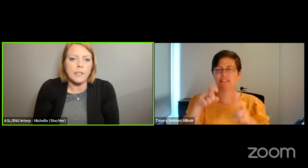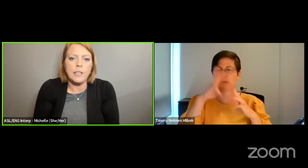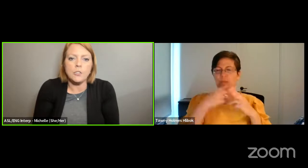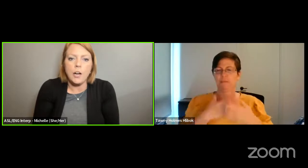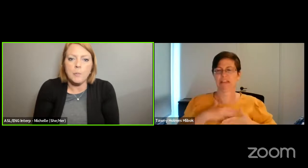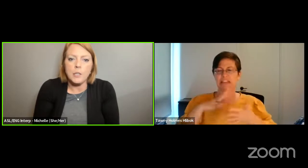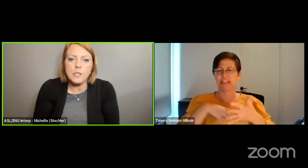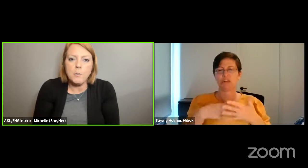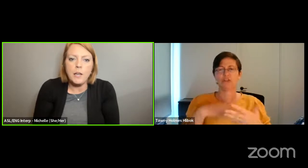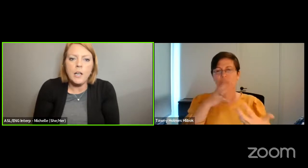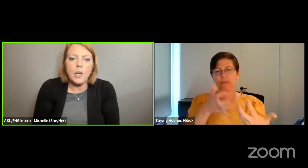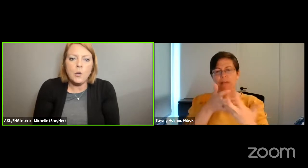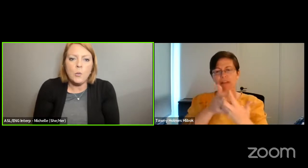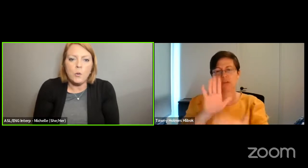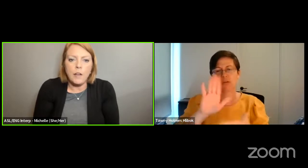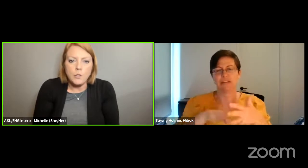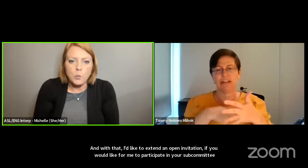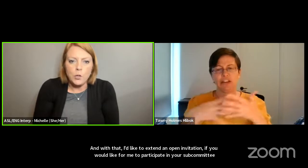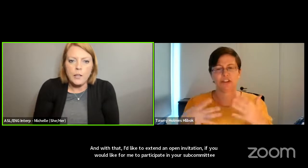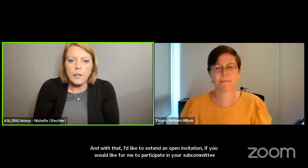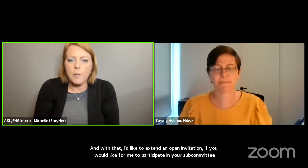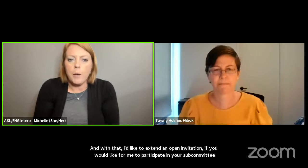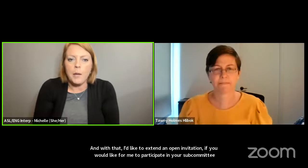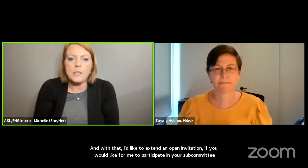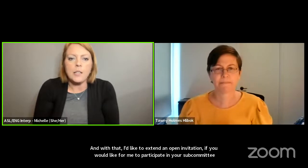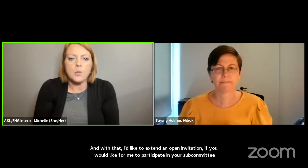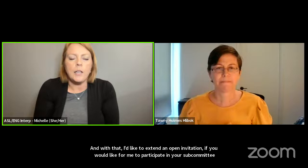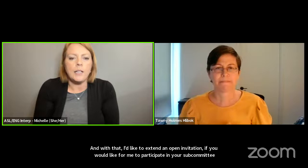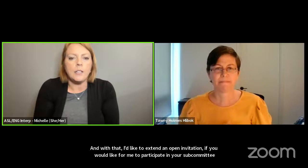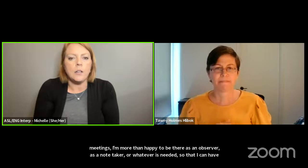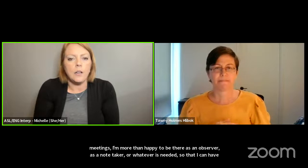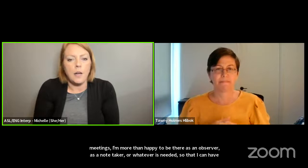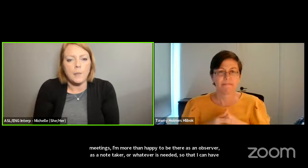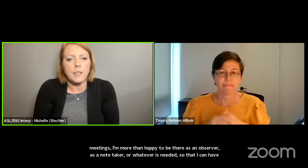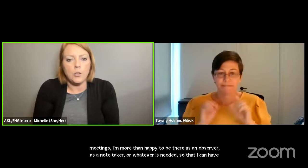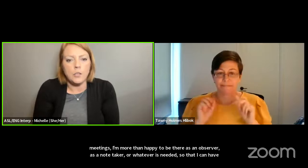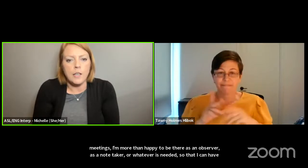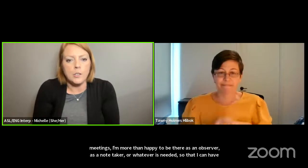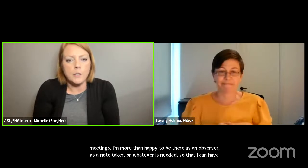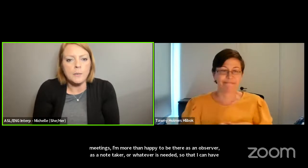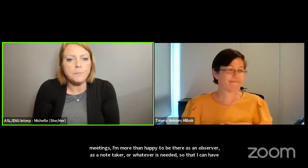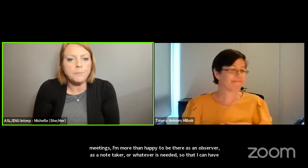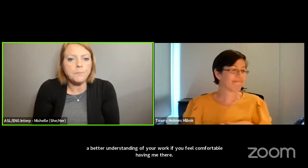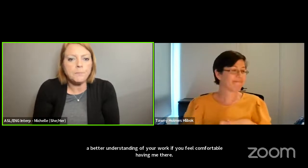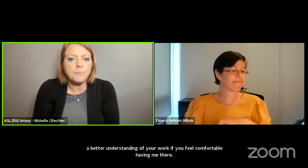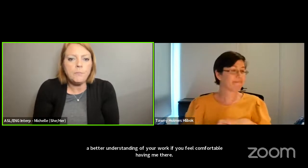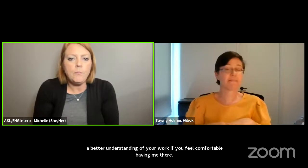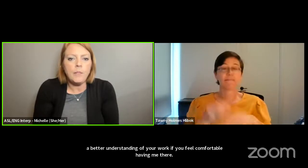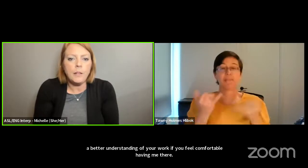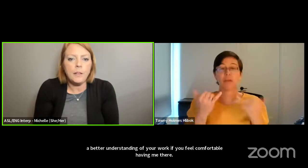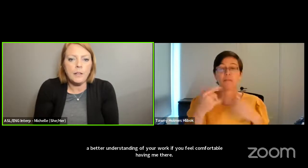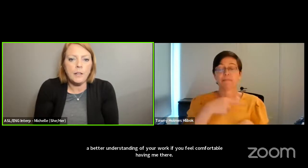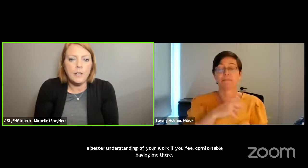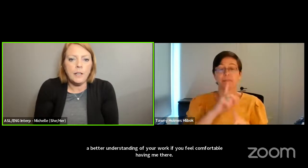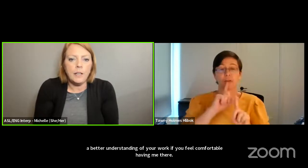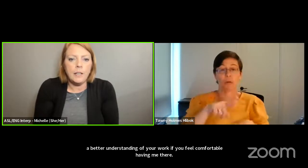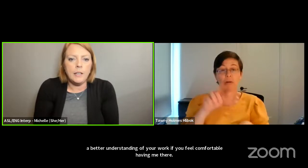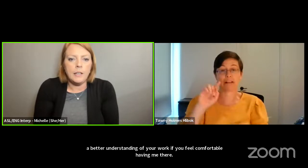I definitely can try to participate. You won't have to worry about my schedule. I can accommodate your schedules.